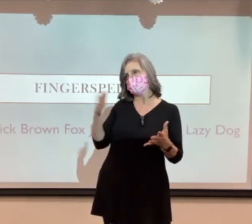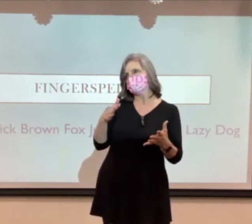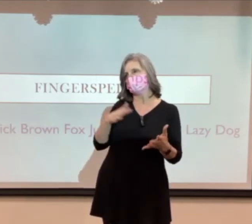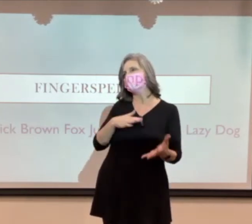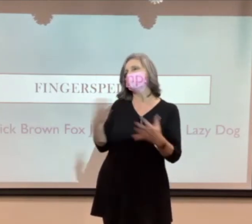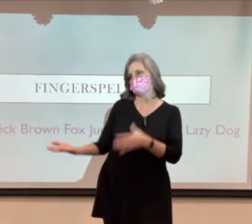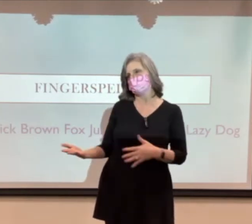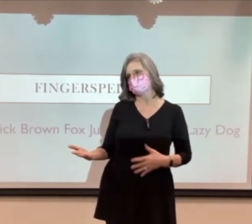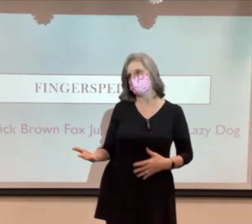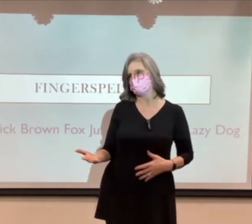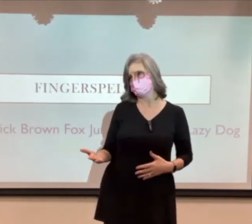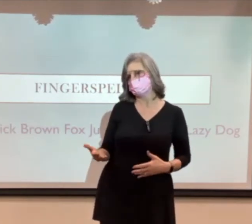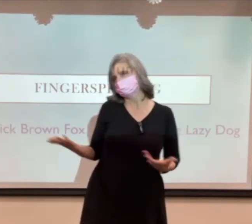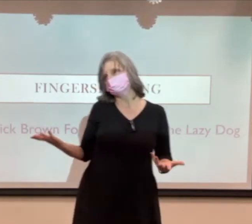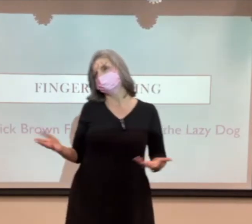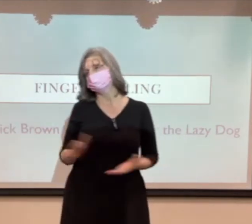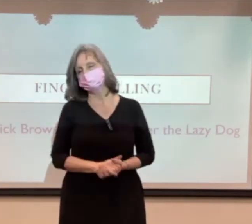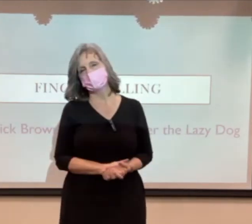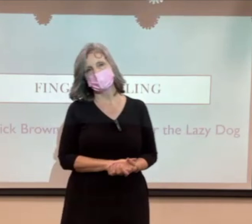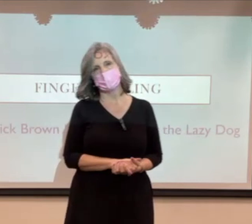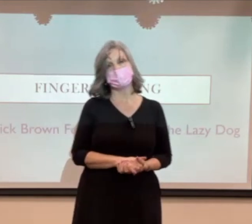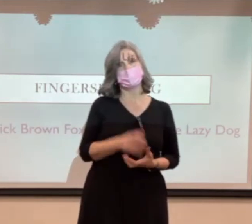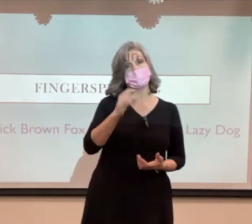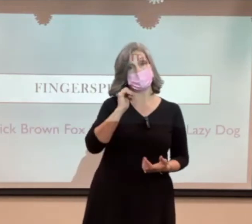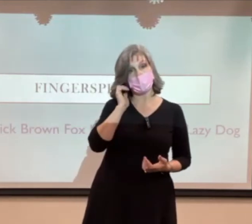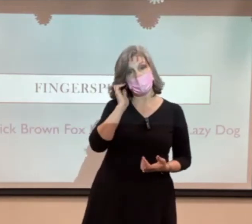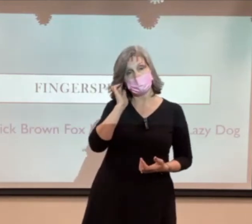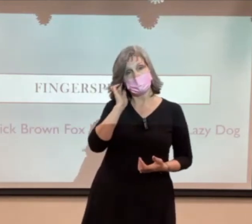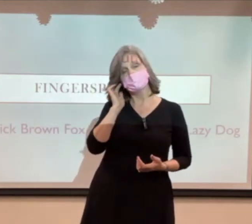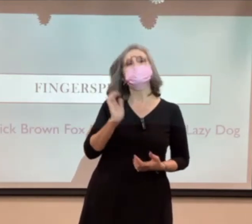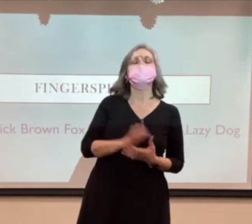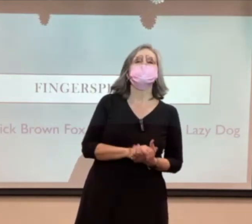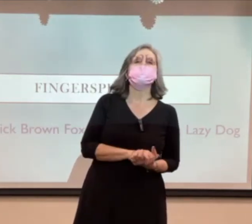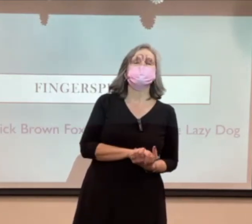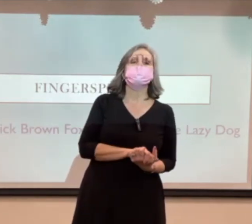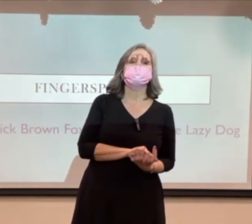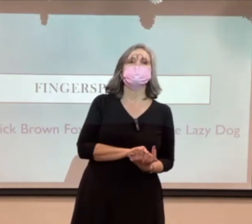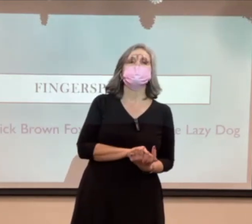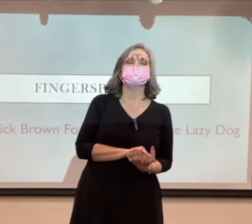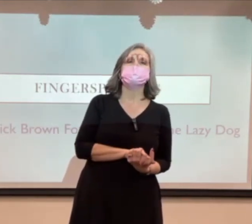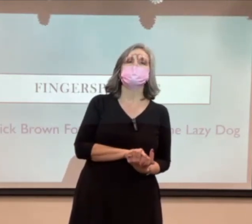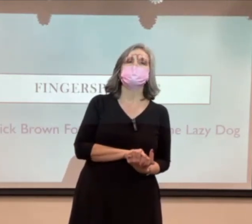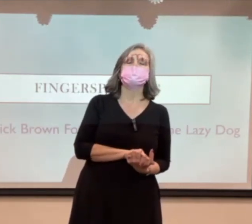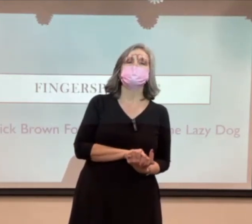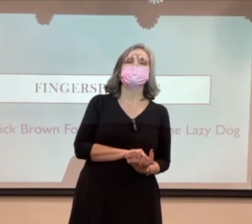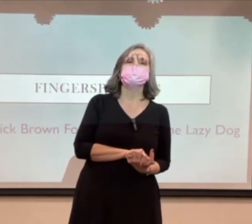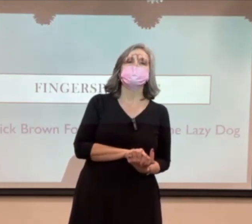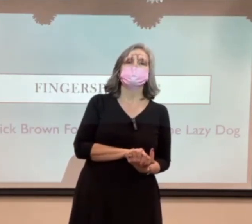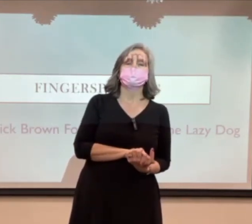means something different in sign language. Doesn't happen. And question online? Trying to ask a question, but I'm not really sure what it means, so maybe if